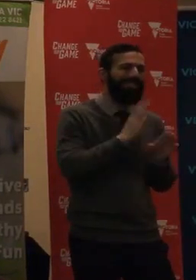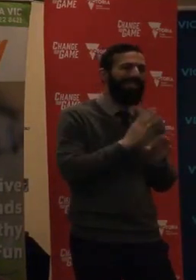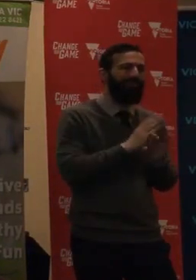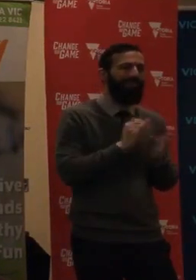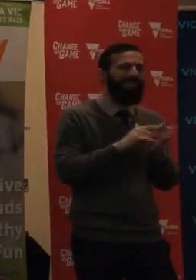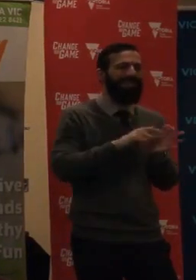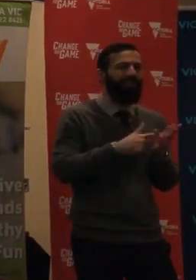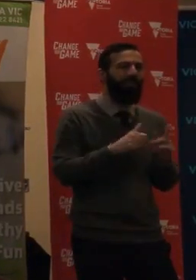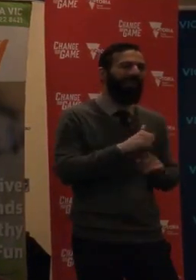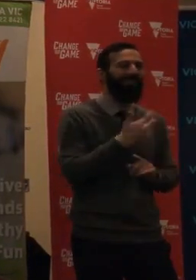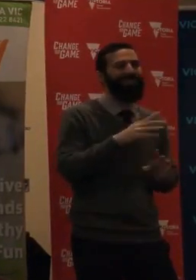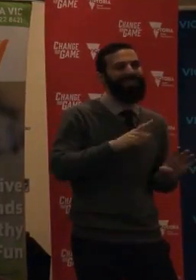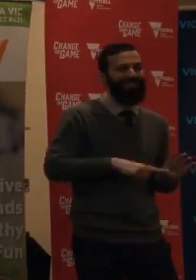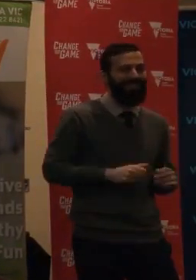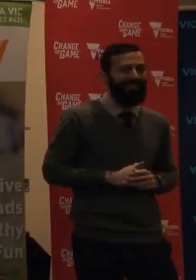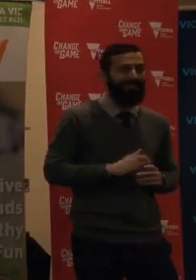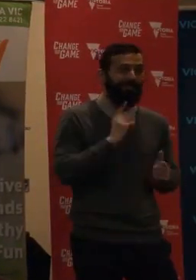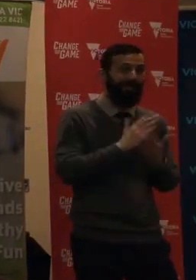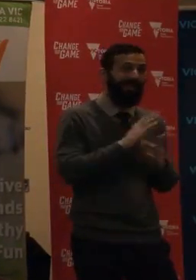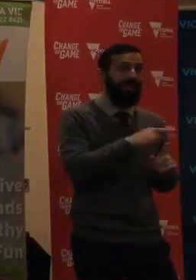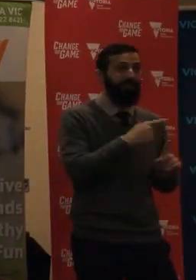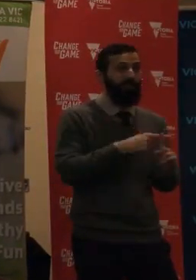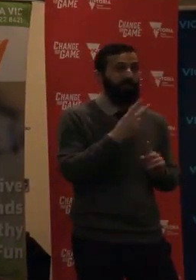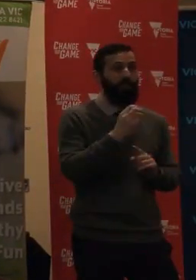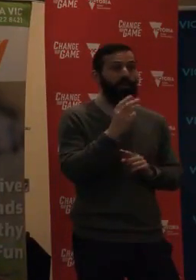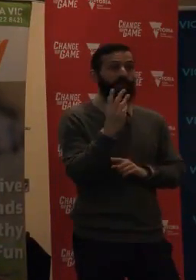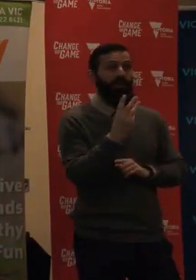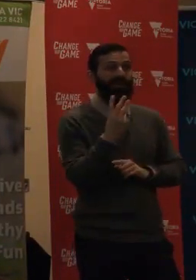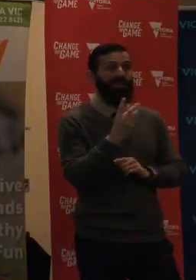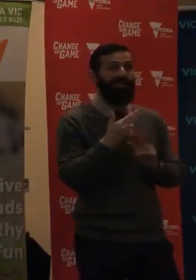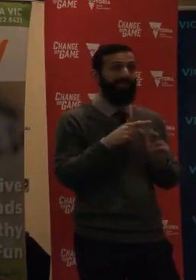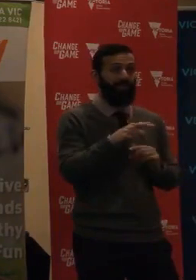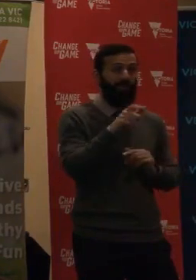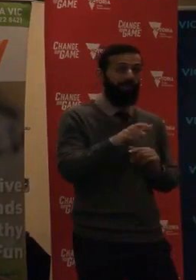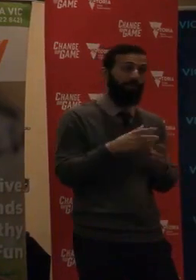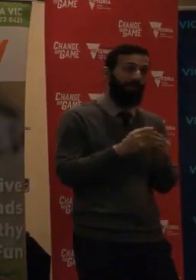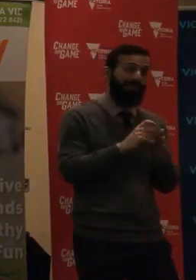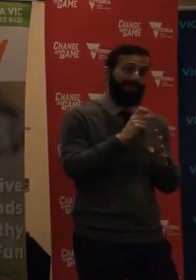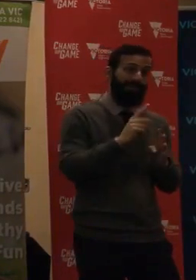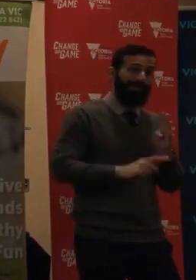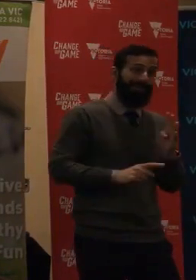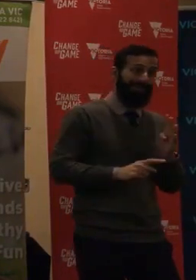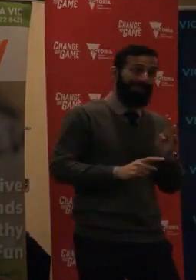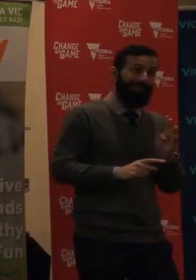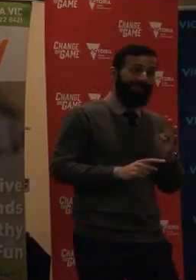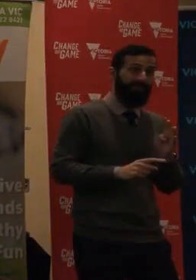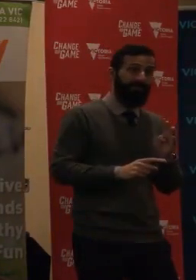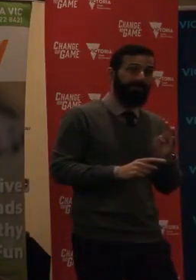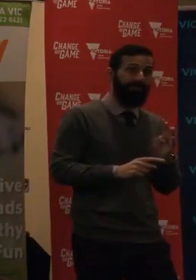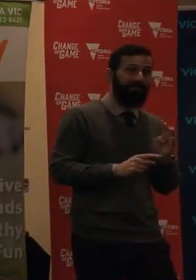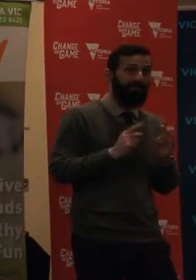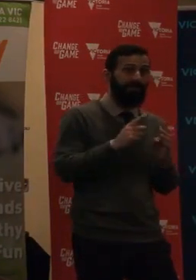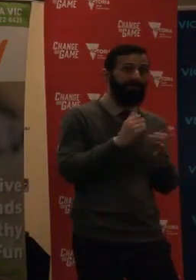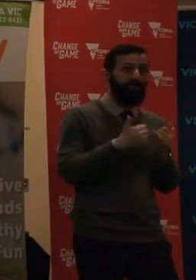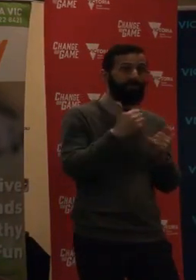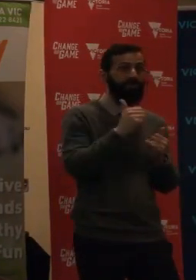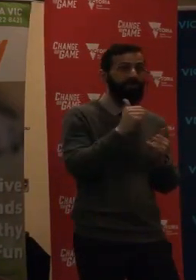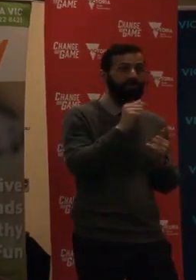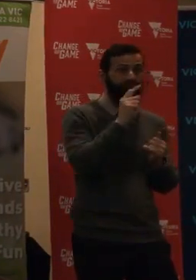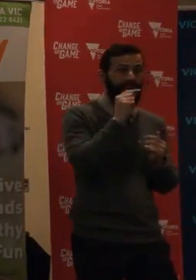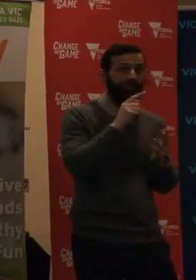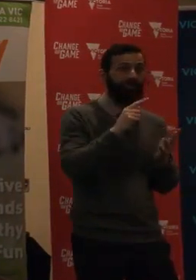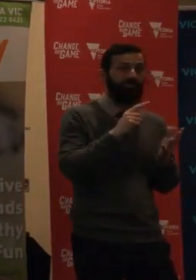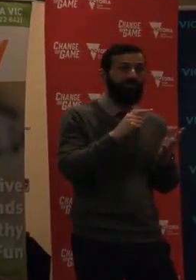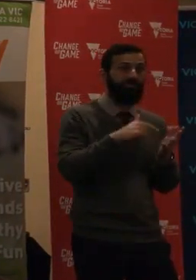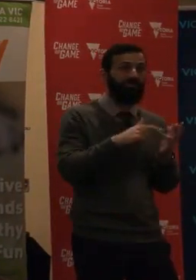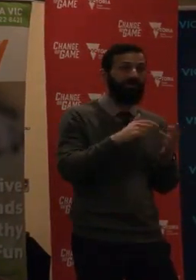50 years. Basically, until about 2013, if you were a person with disability, you stood a very good chance of being recognised